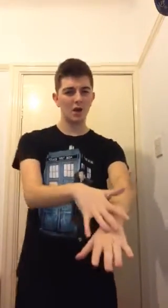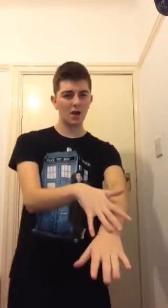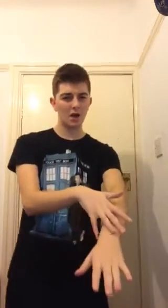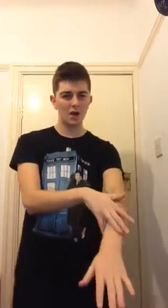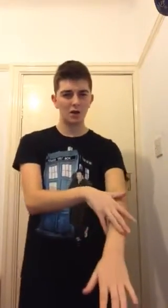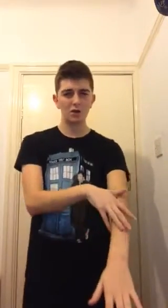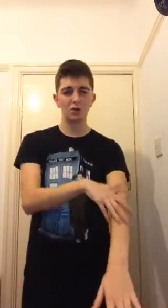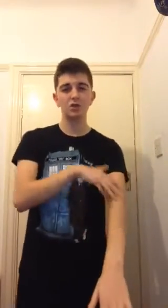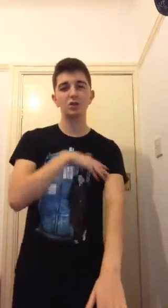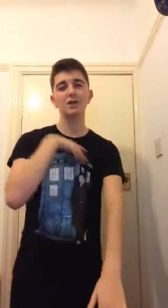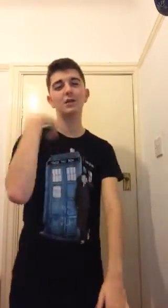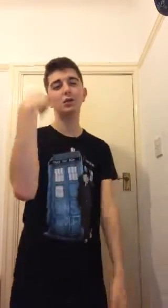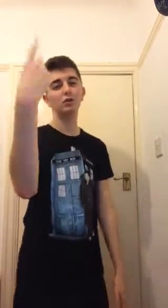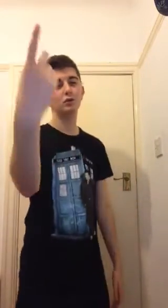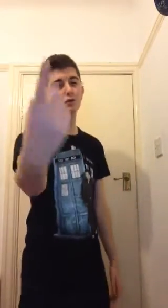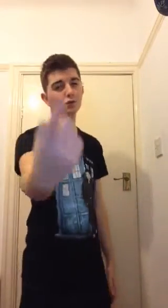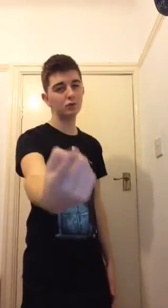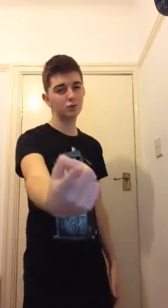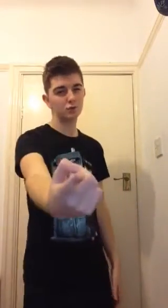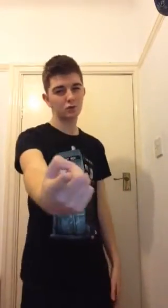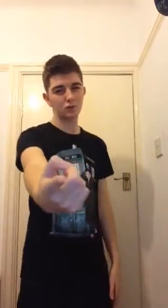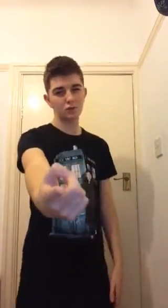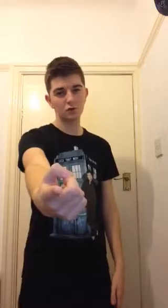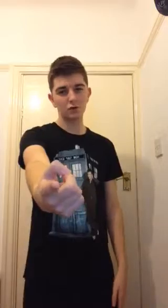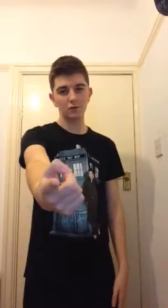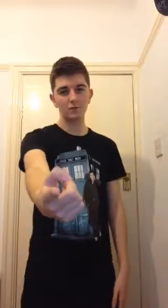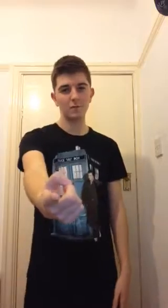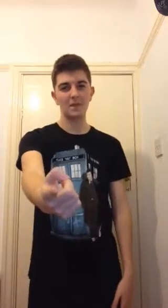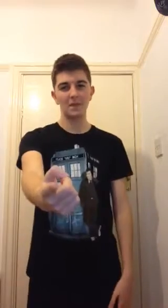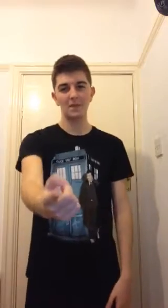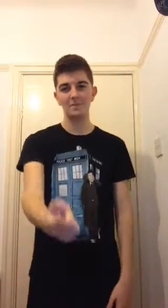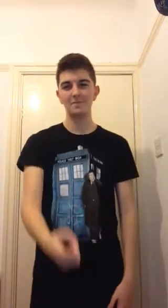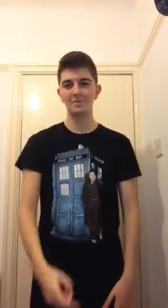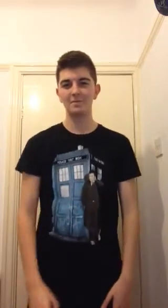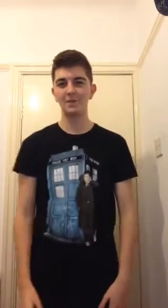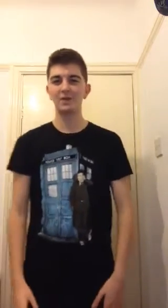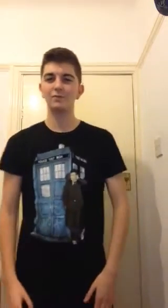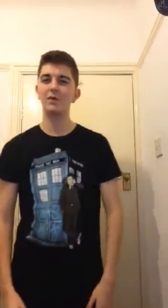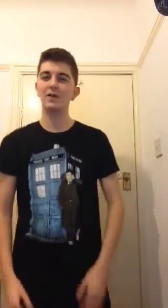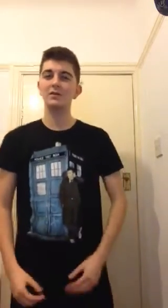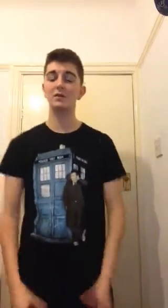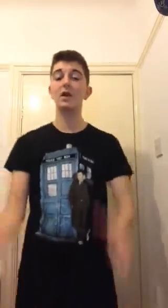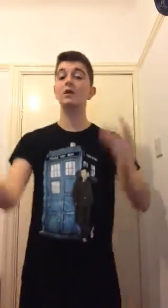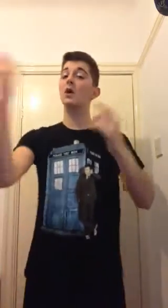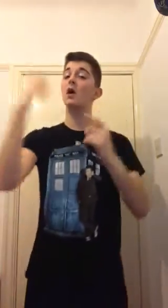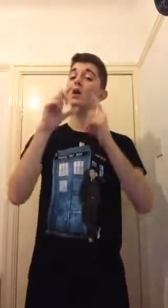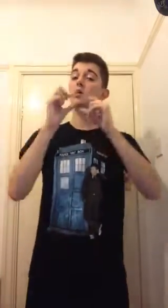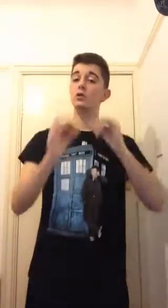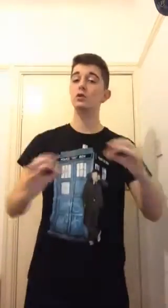touching you bring peace and joy this